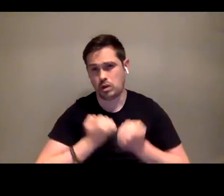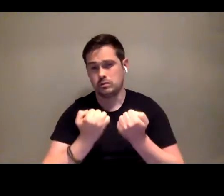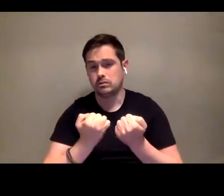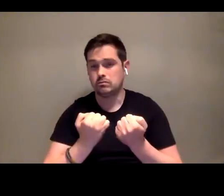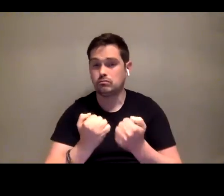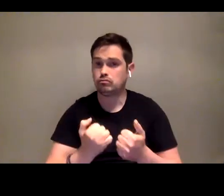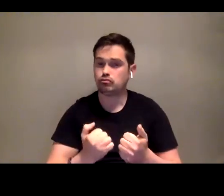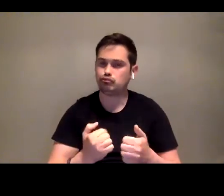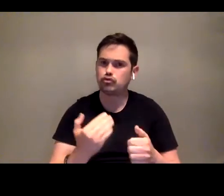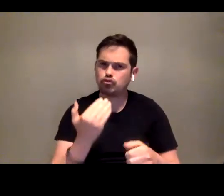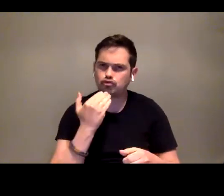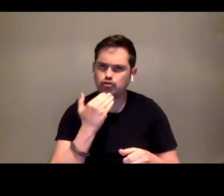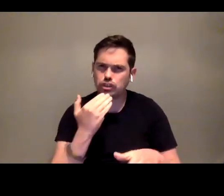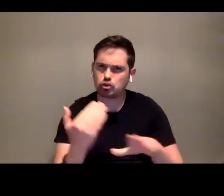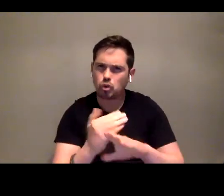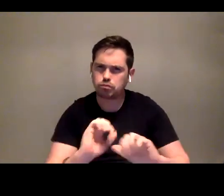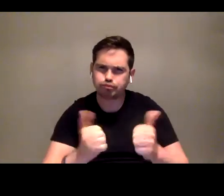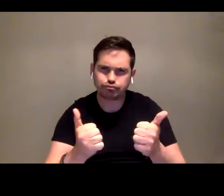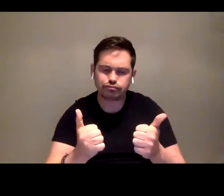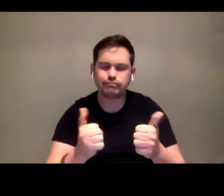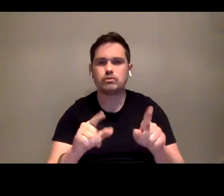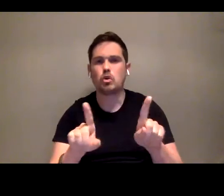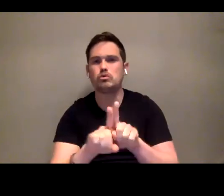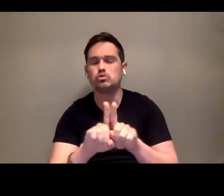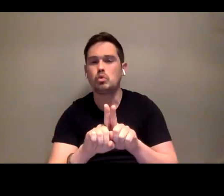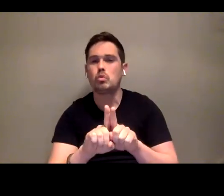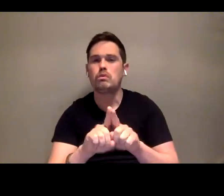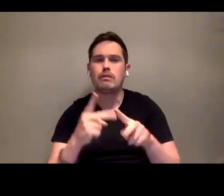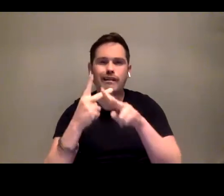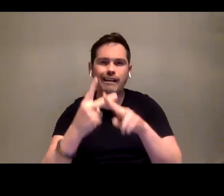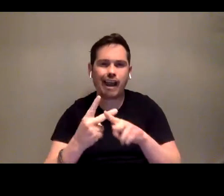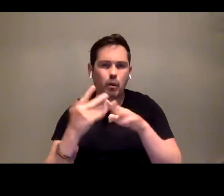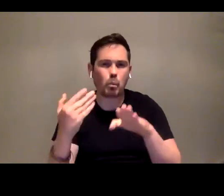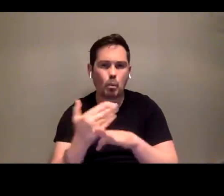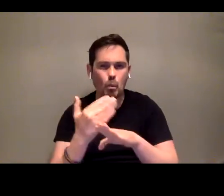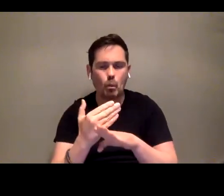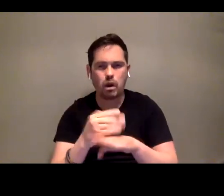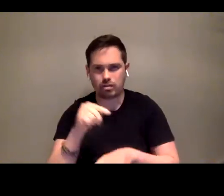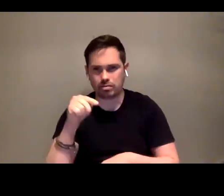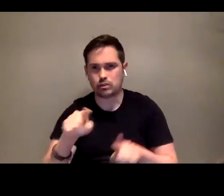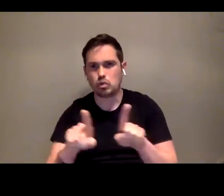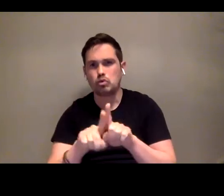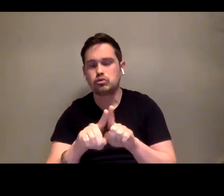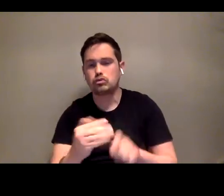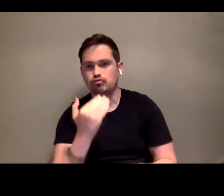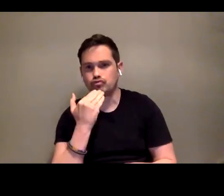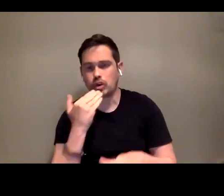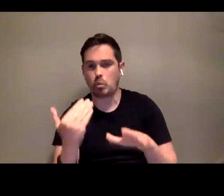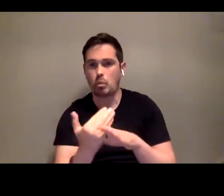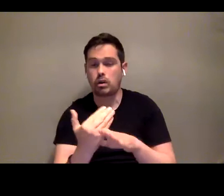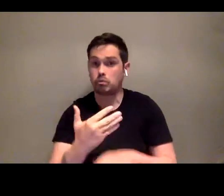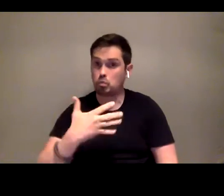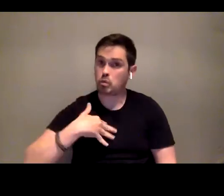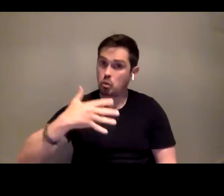also talk about why we consider care work to be green work. So firstly, I mean, we did this work because we want a Green New Deal. We